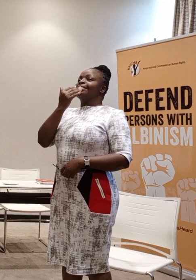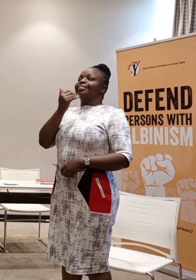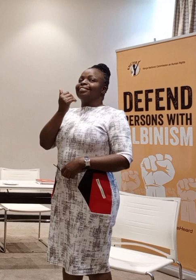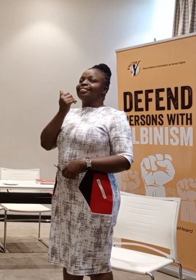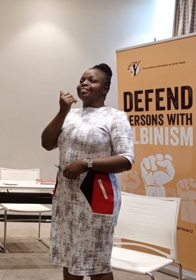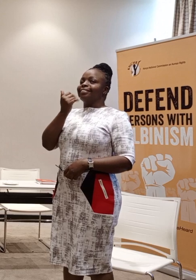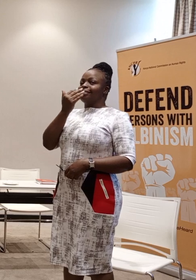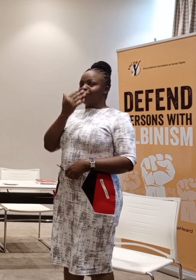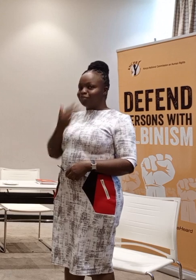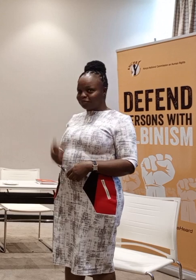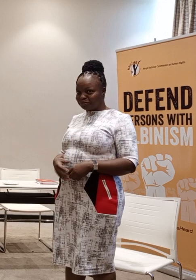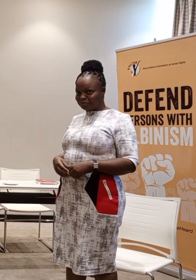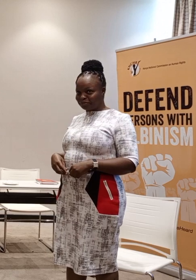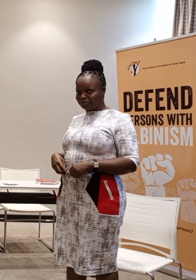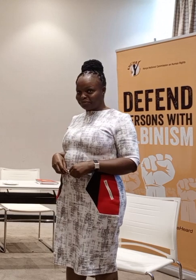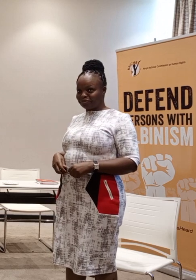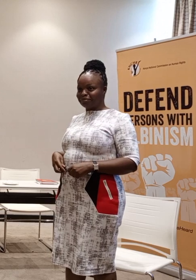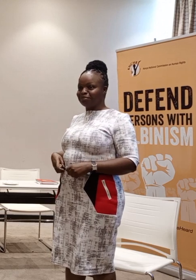out.